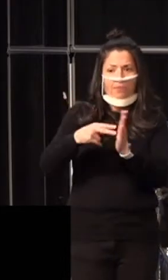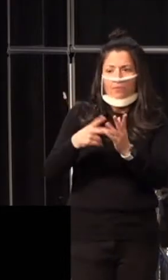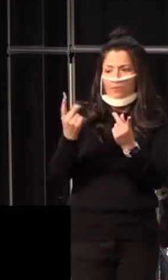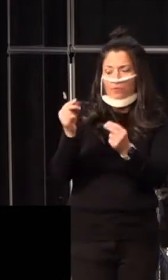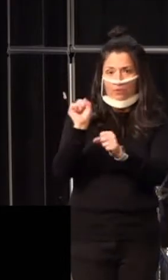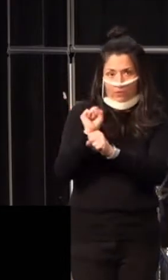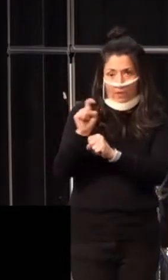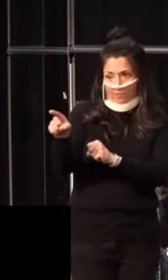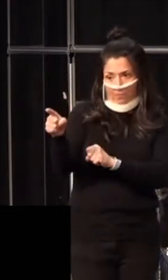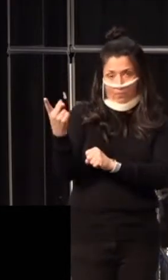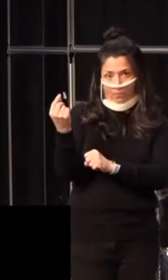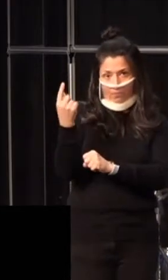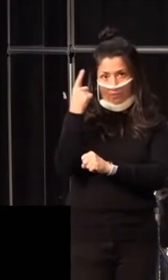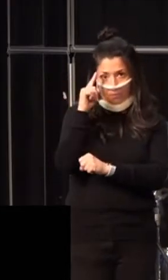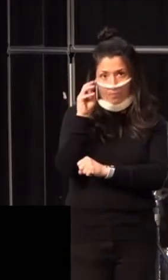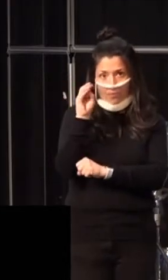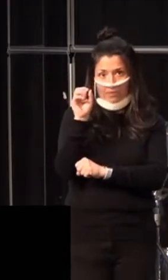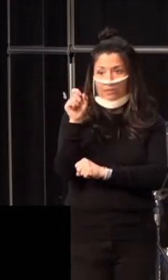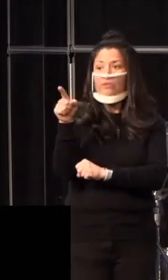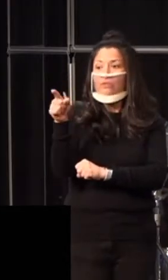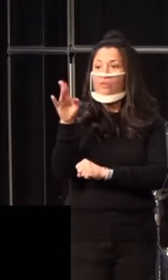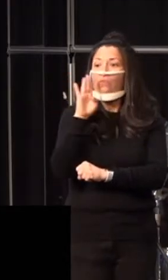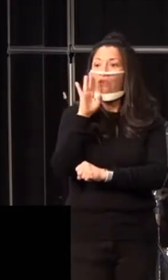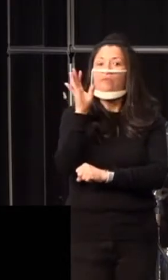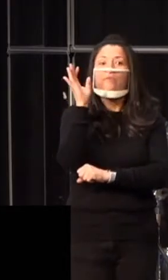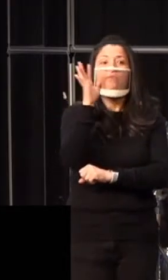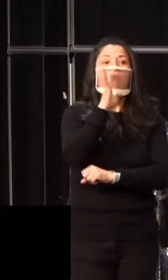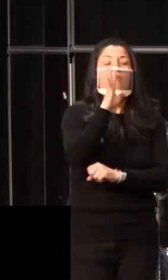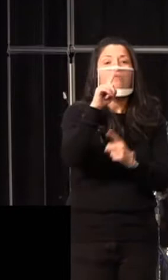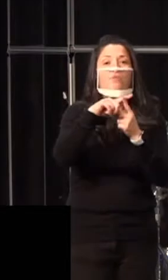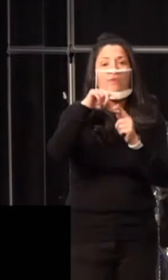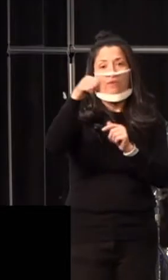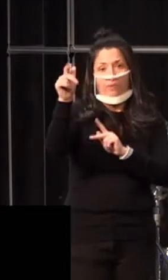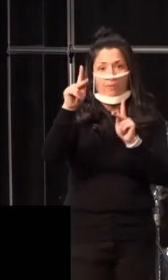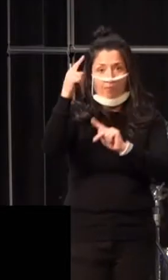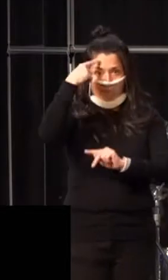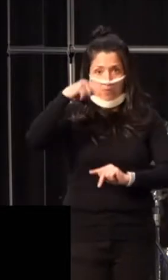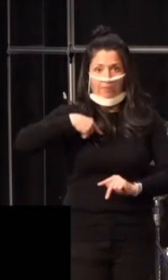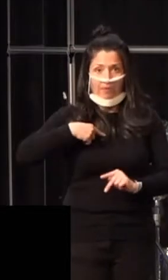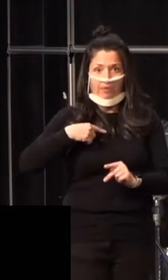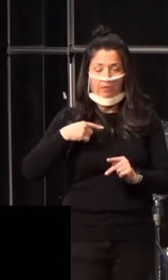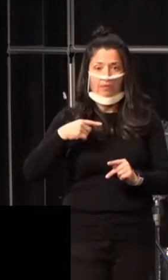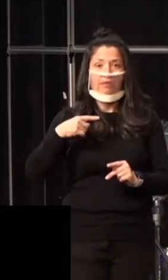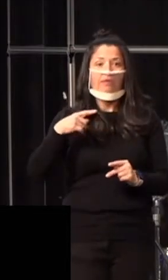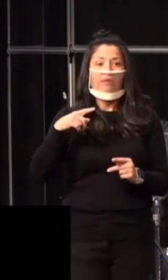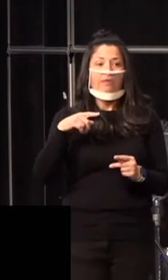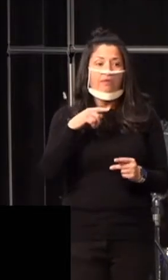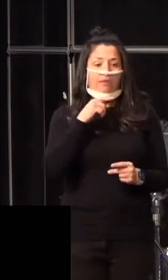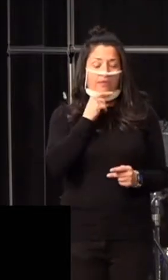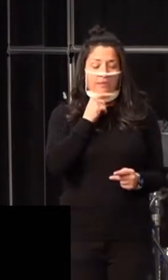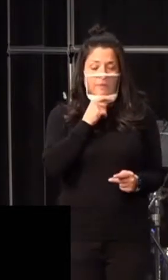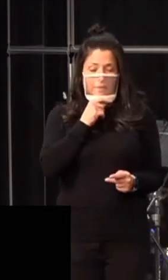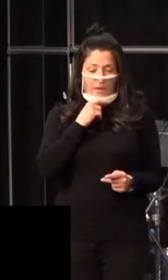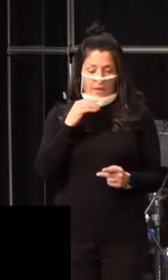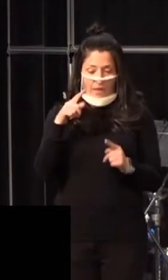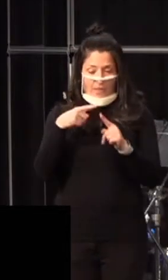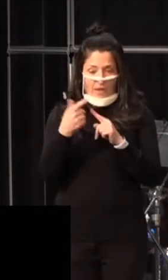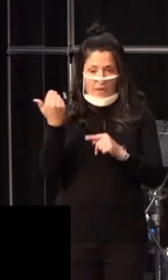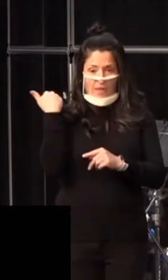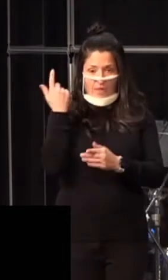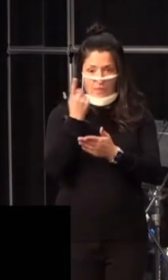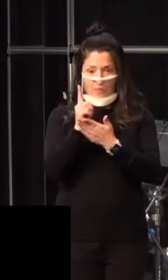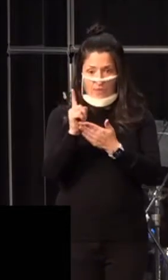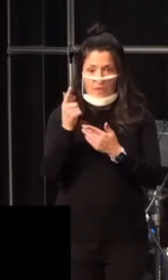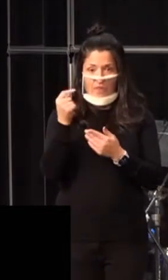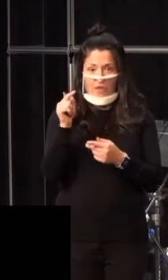You're going to be my spokesperson. And then what we covered last week, God gives his name. I'm the great I am.